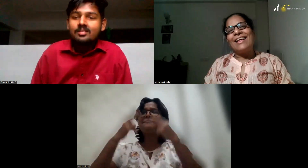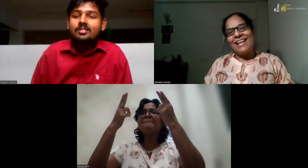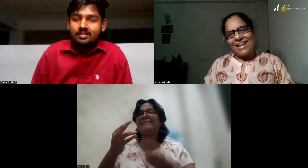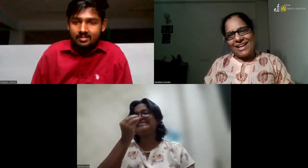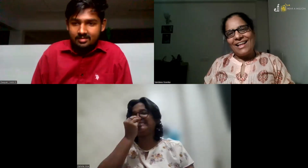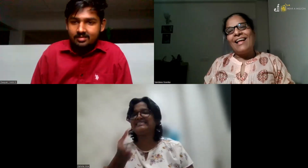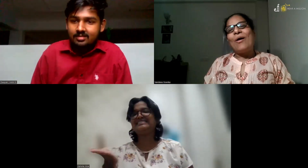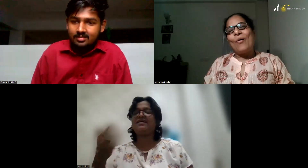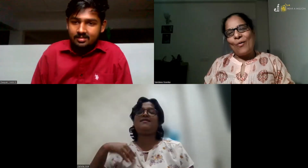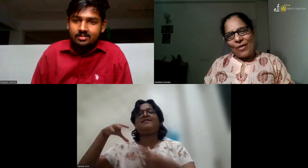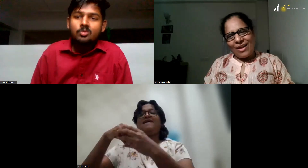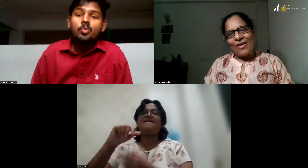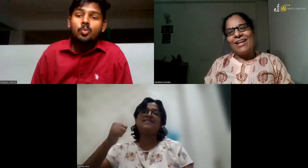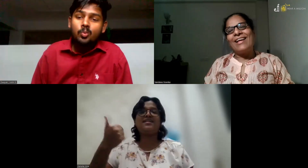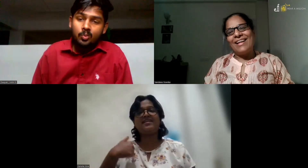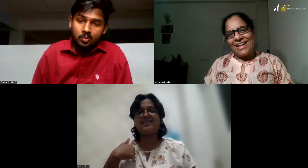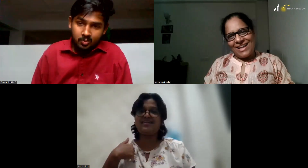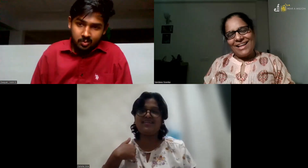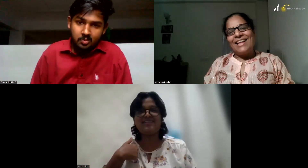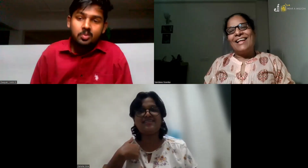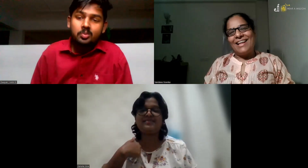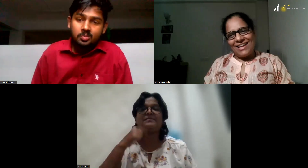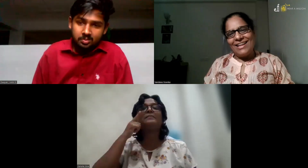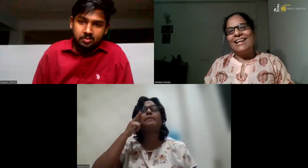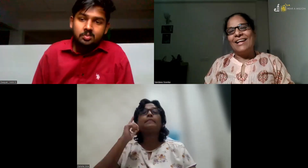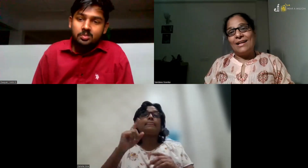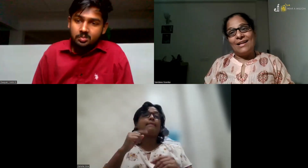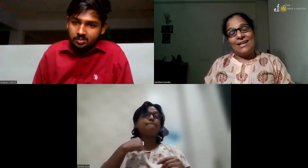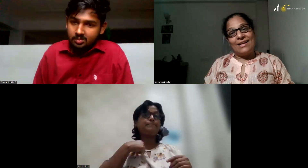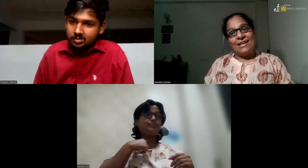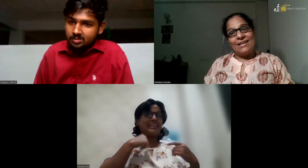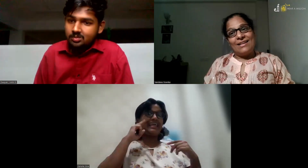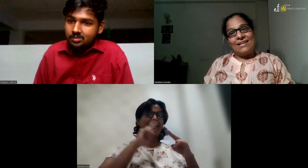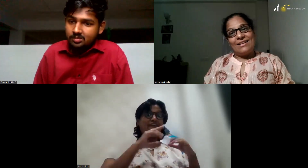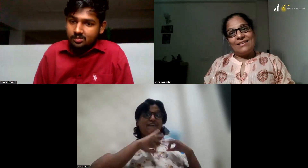other women also. That would be easy. So yeah, I can stay over there.